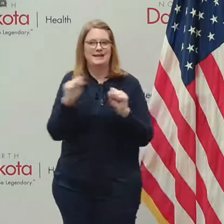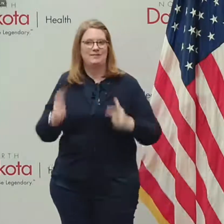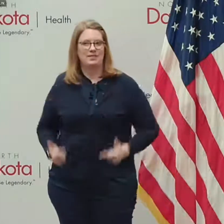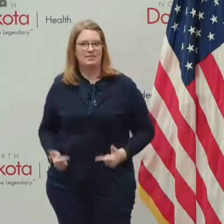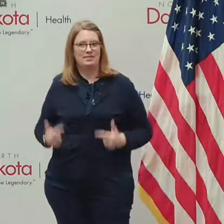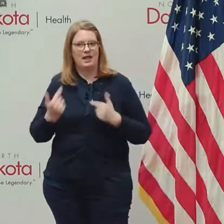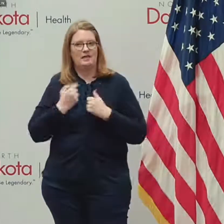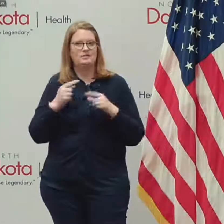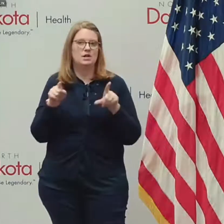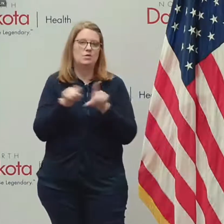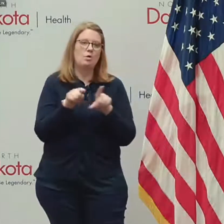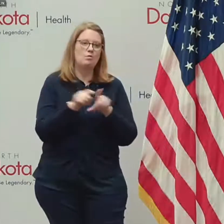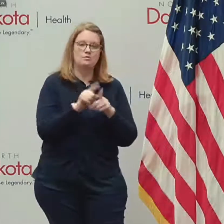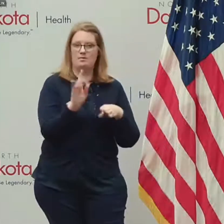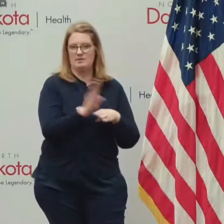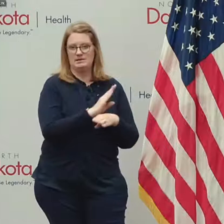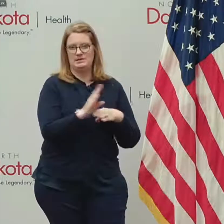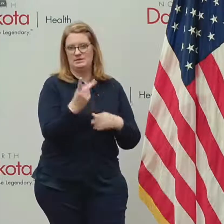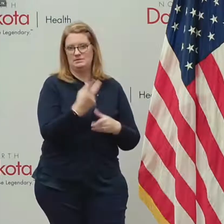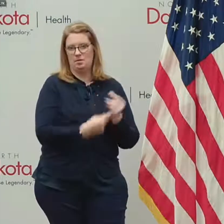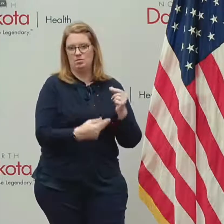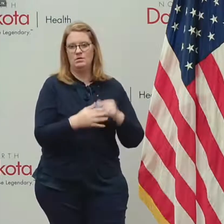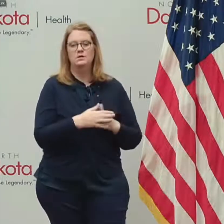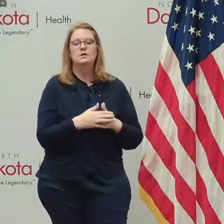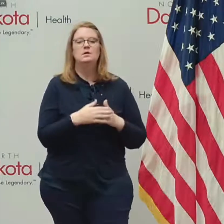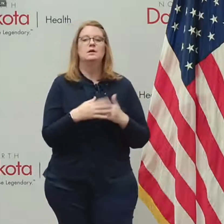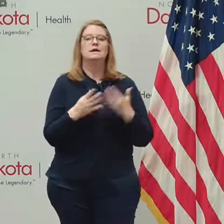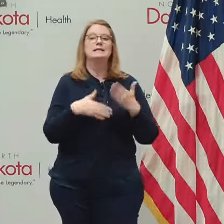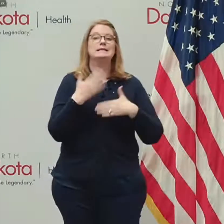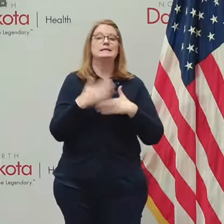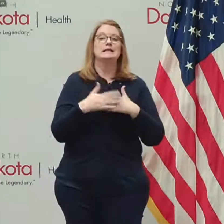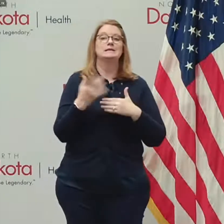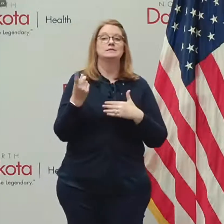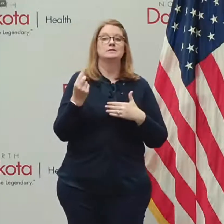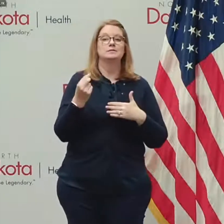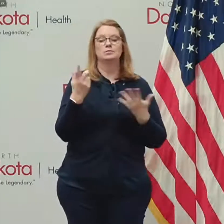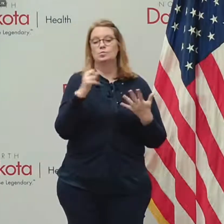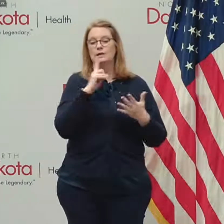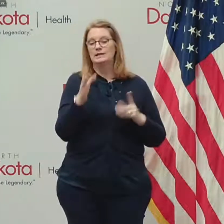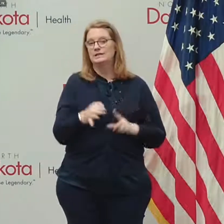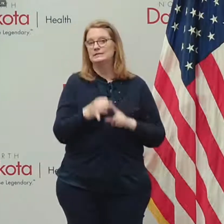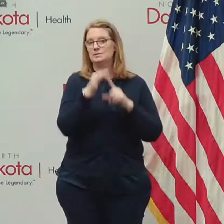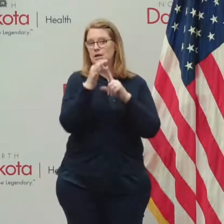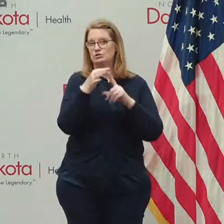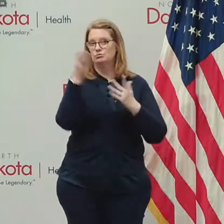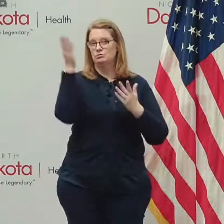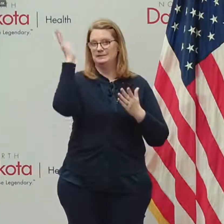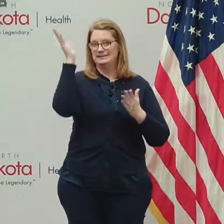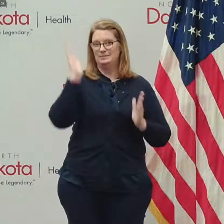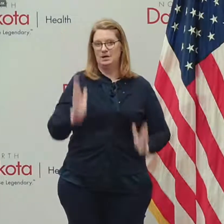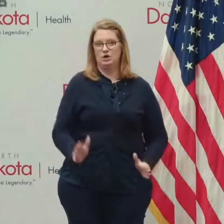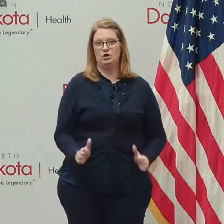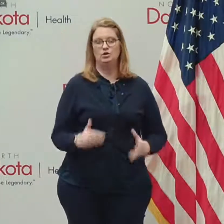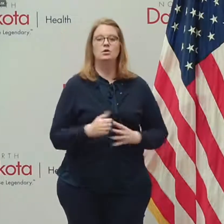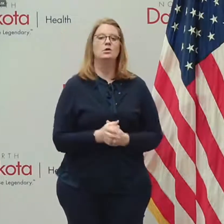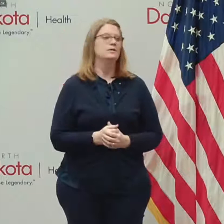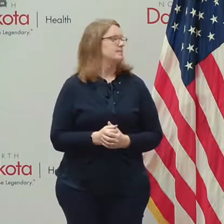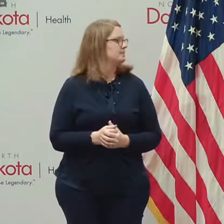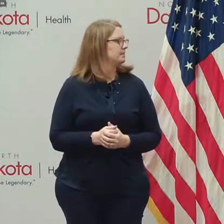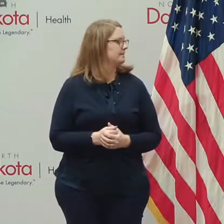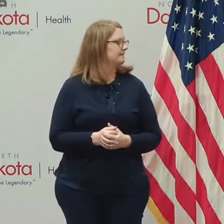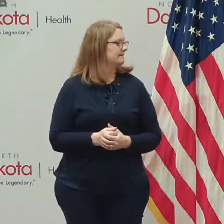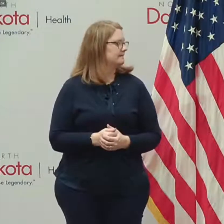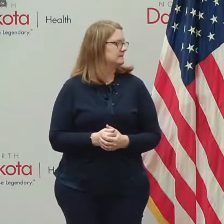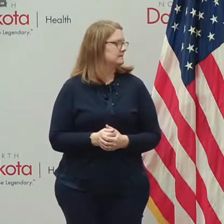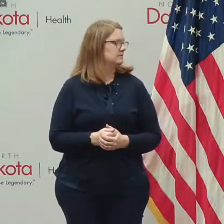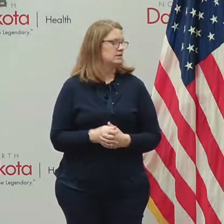saving the livelihoods. Next up, we got a very special speaker here today, and